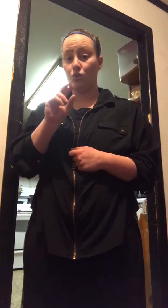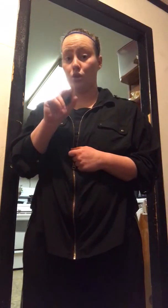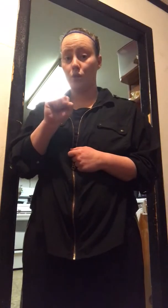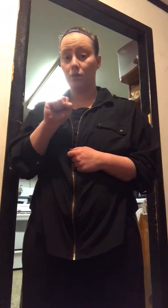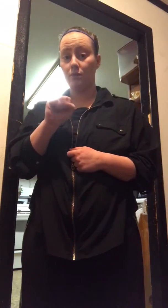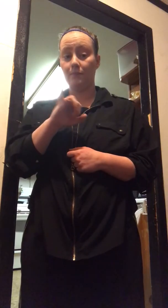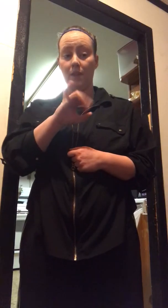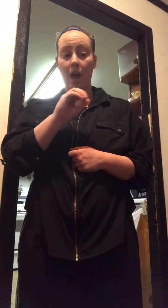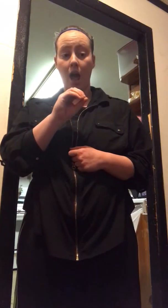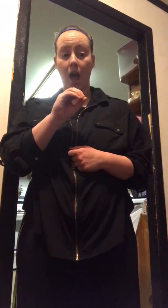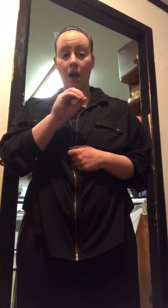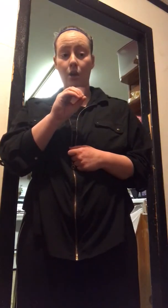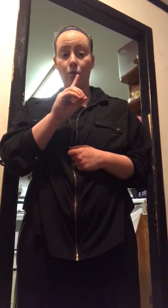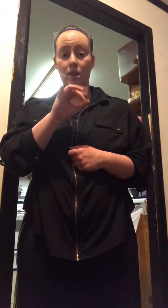Iodine.